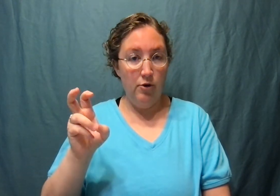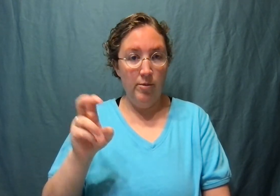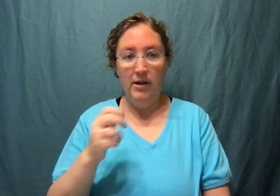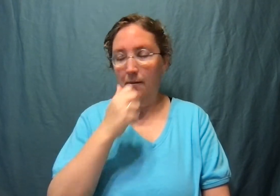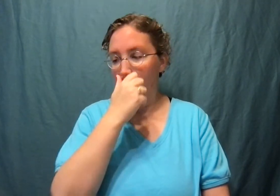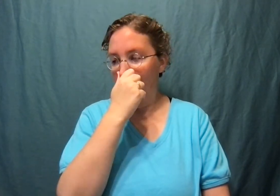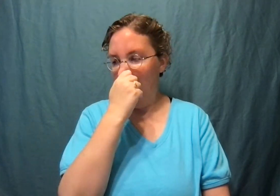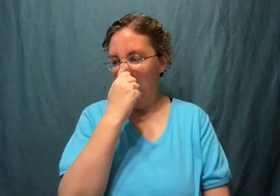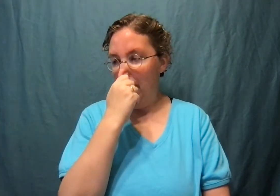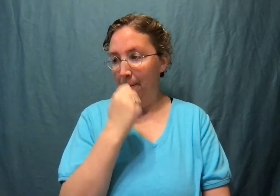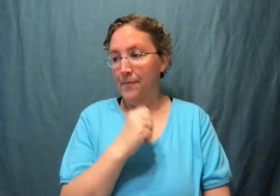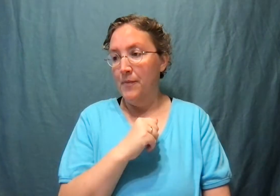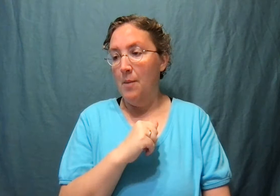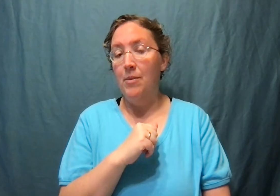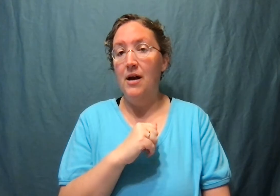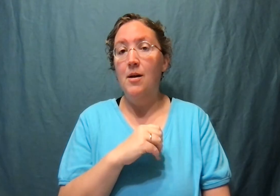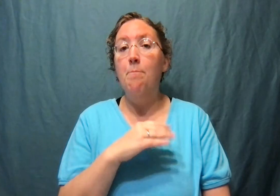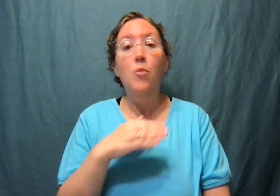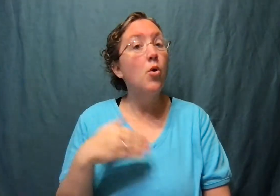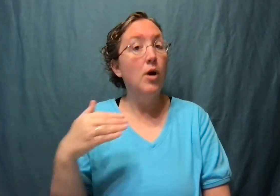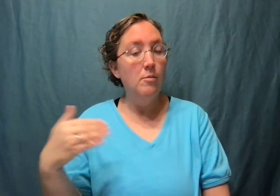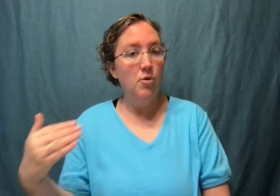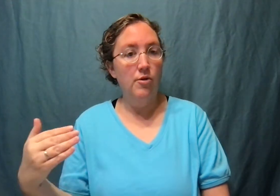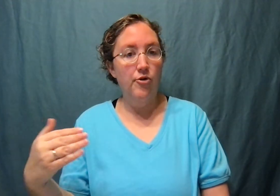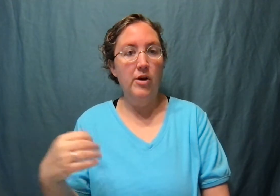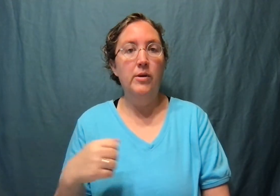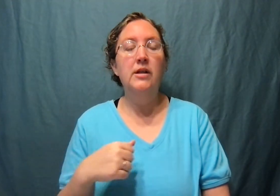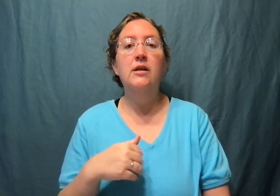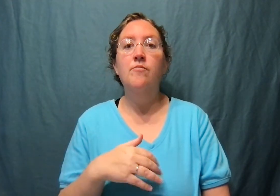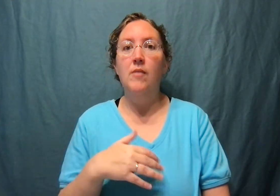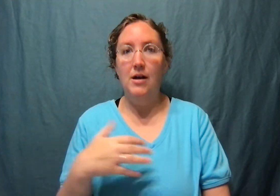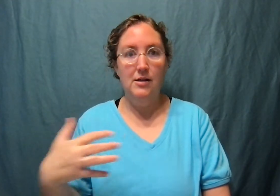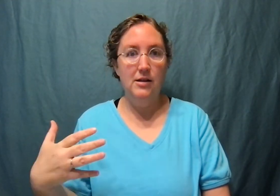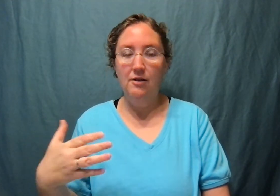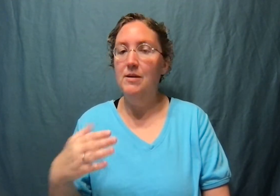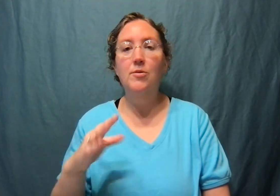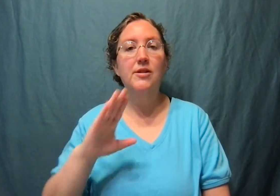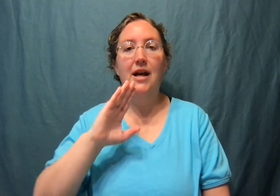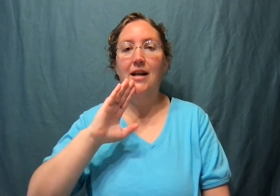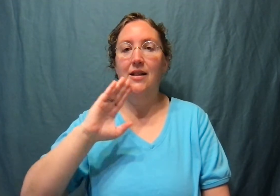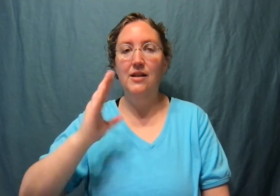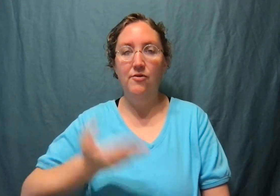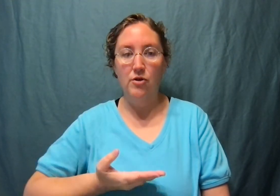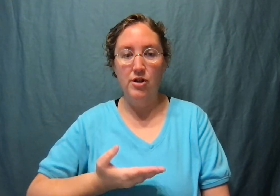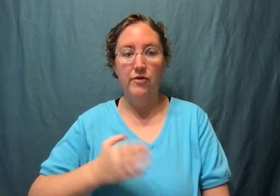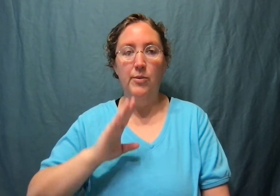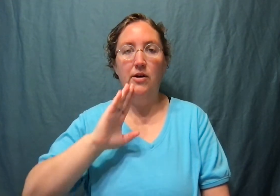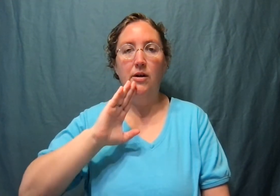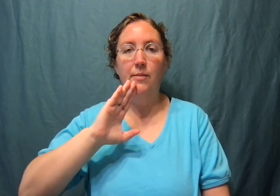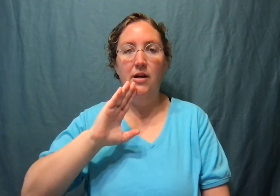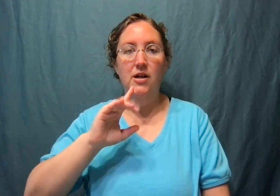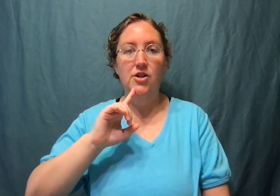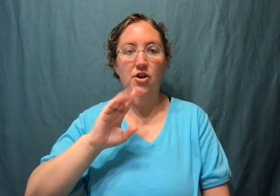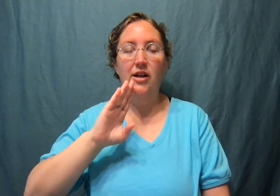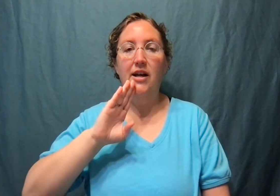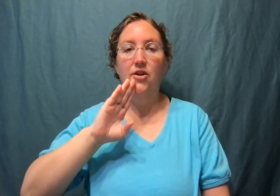formally, but more and more frequently, I see deaf people signing this version of you're welcome, starting at your